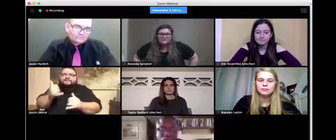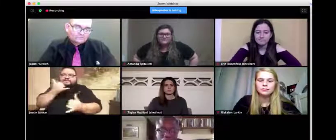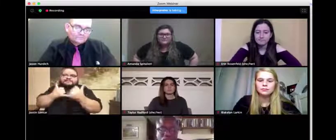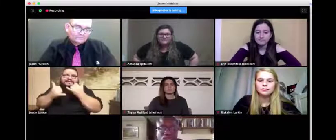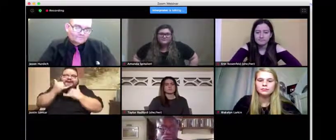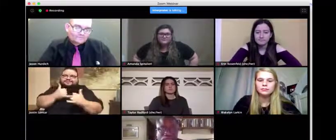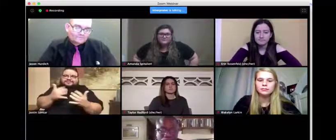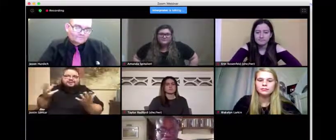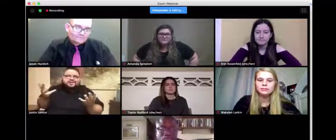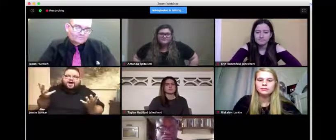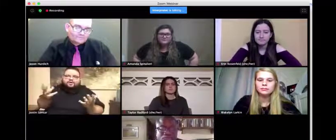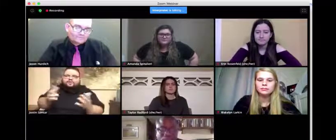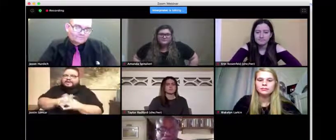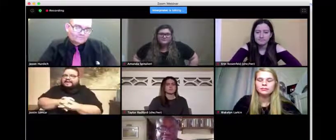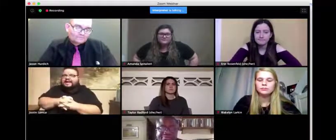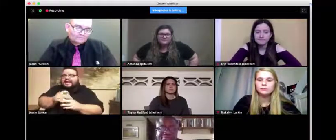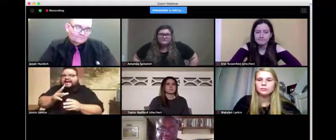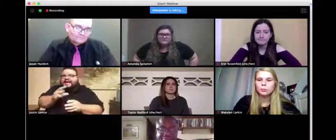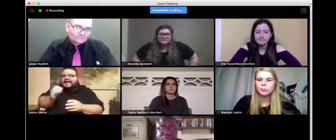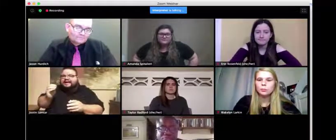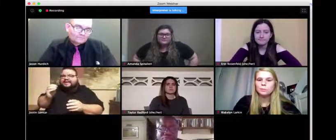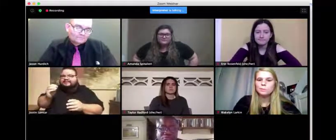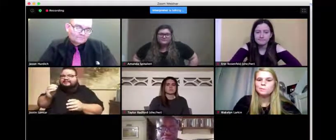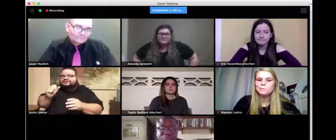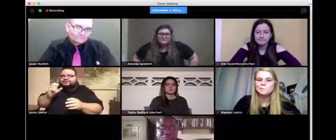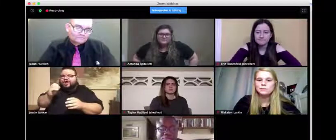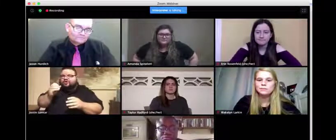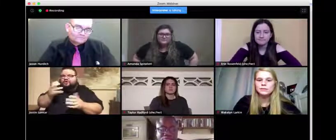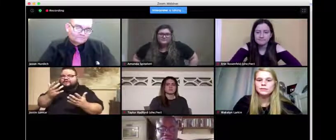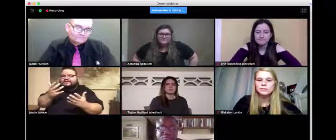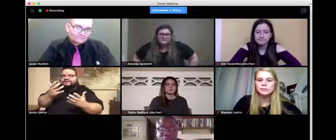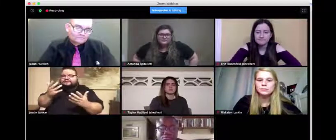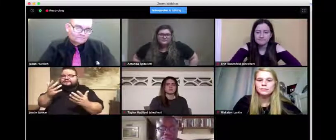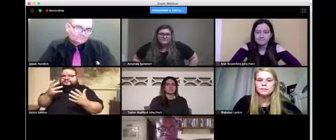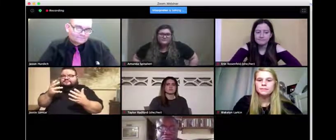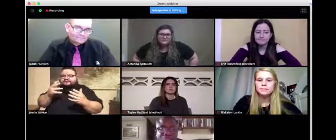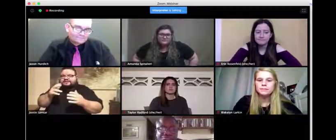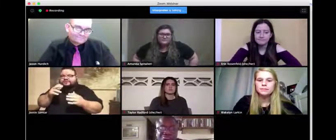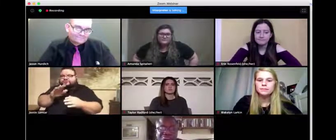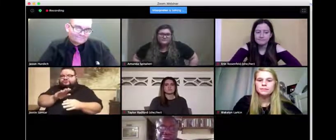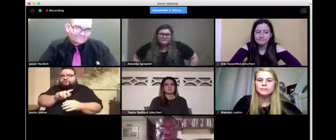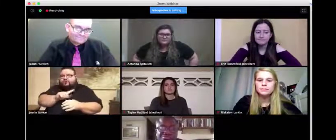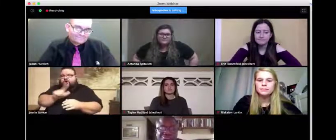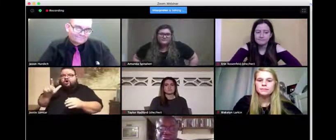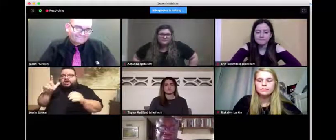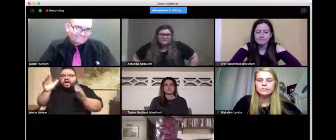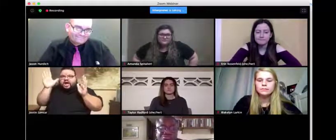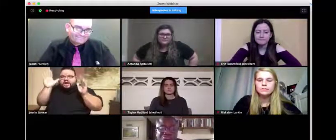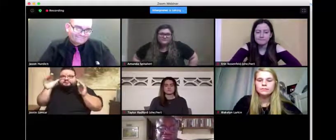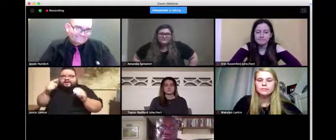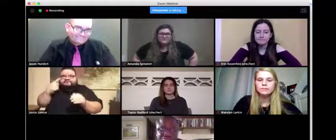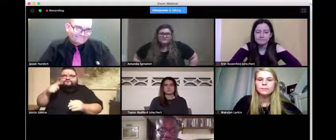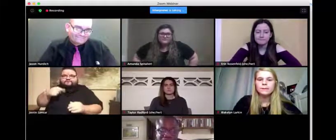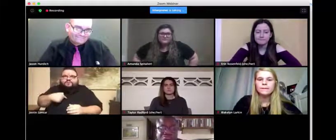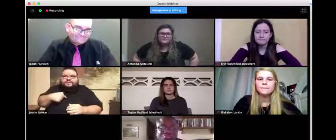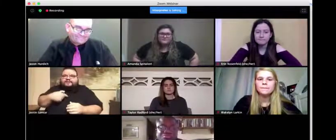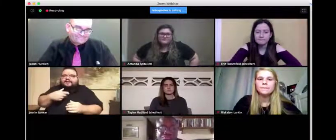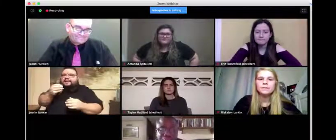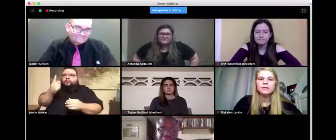say just, it was all unexpected for me. And, at one time I went to the store and I heard someone say,